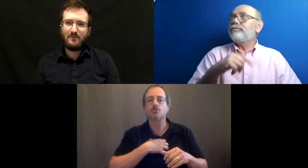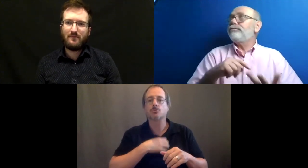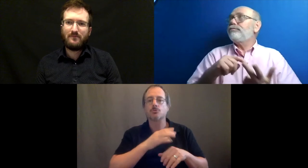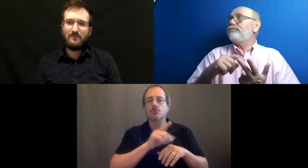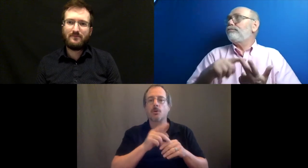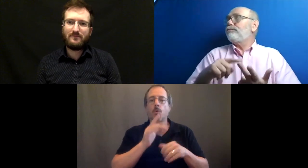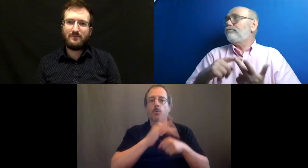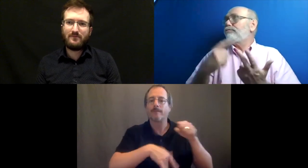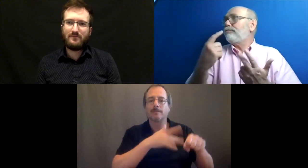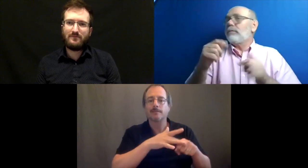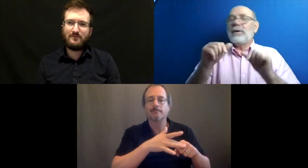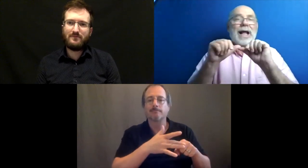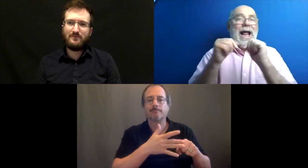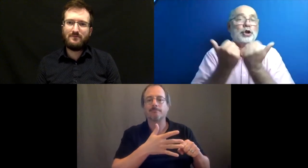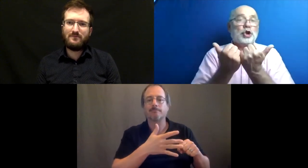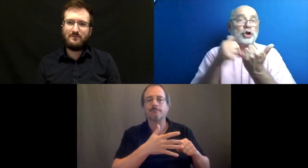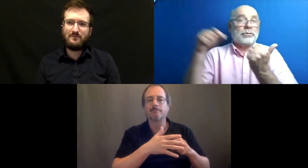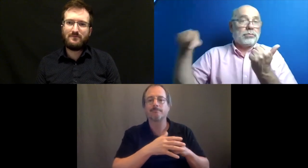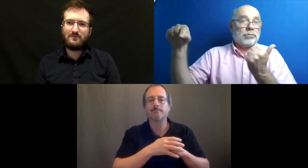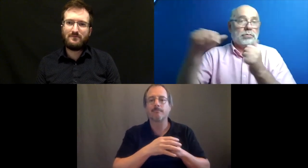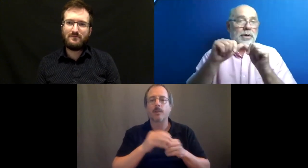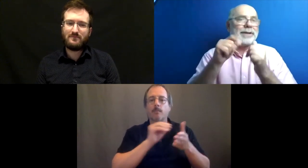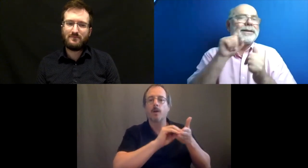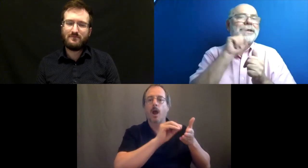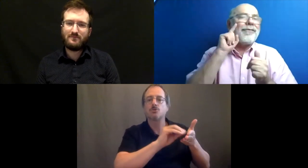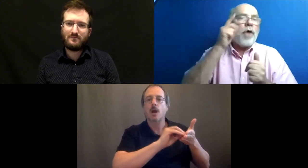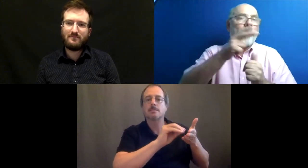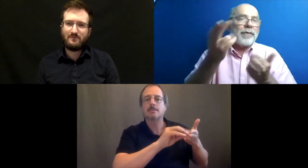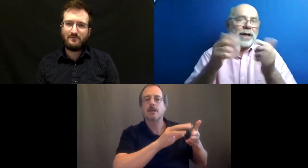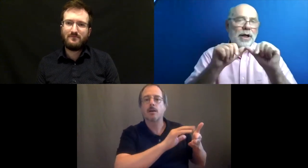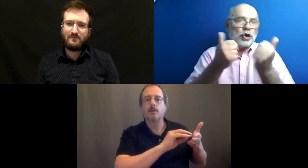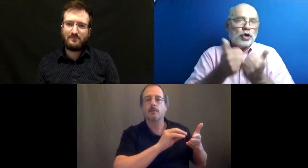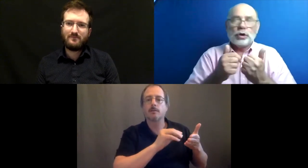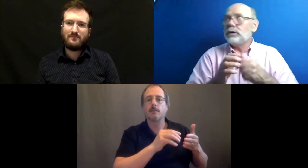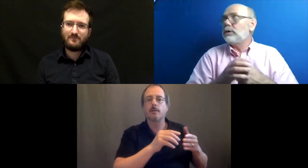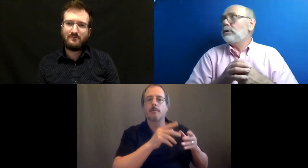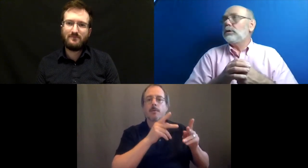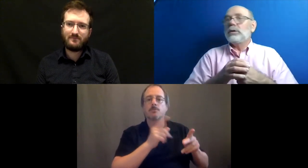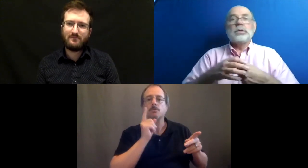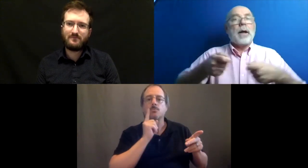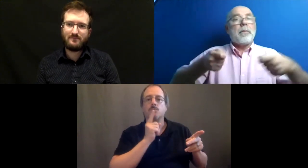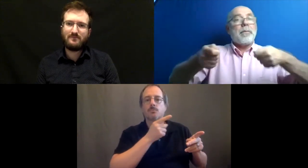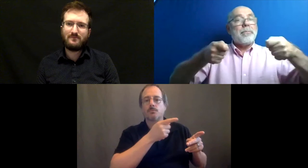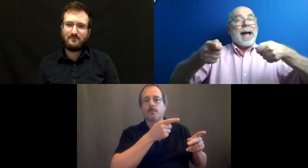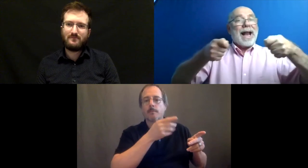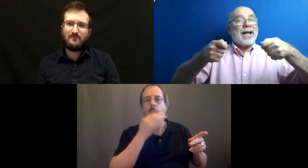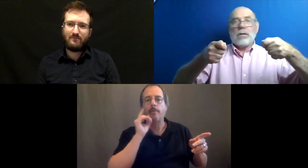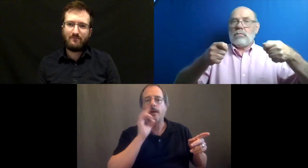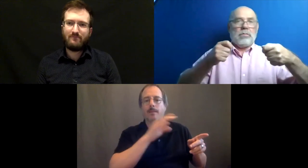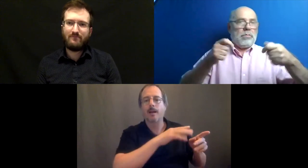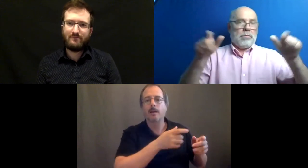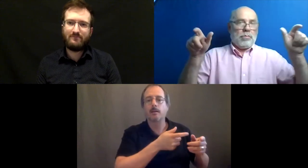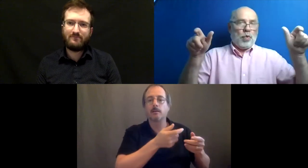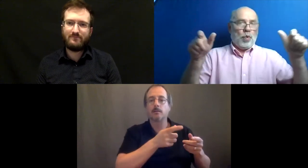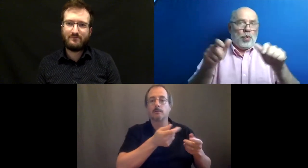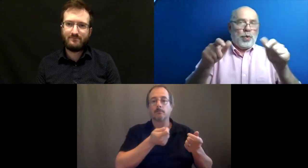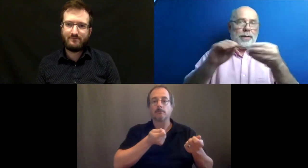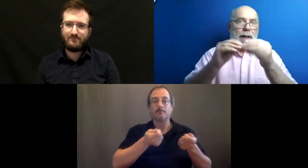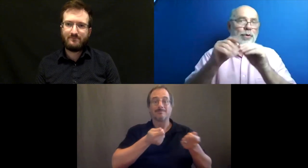Whether it's post-secondary institutions or deaf and hard of hearing service agencies,